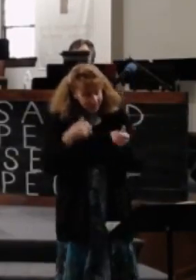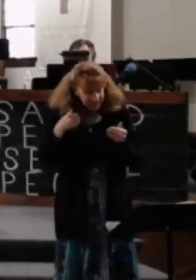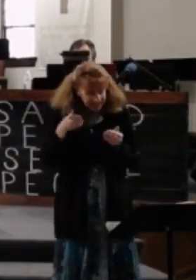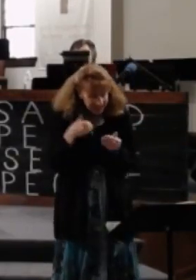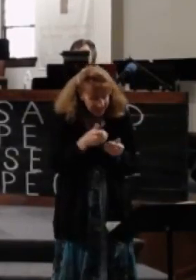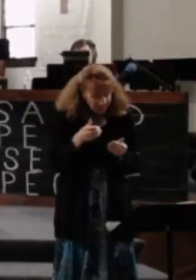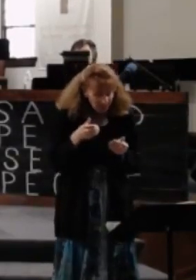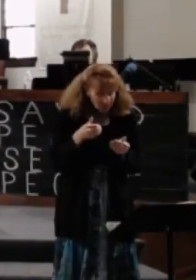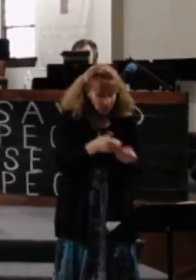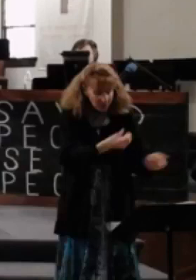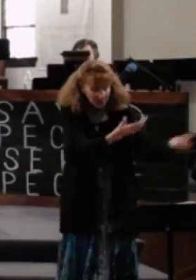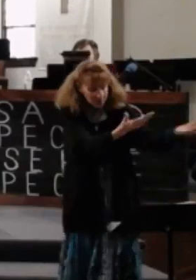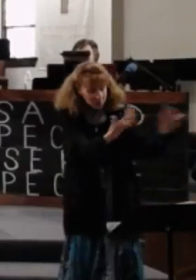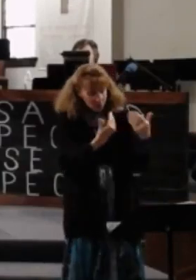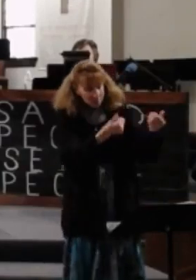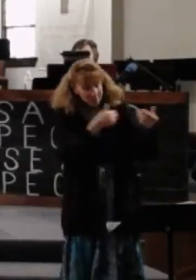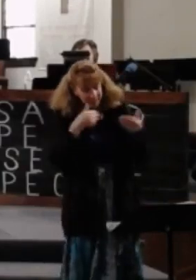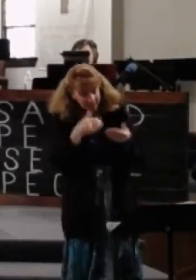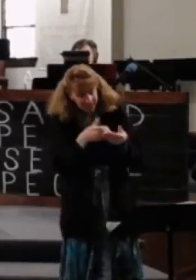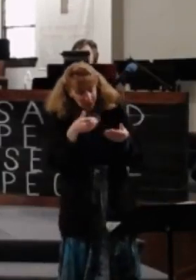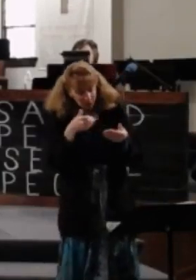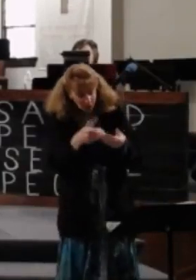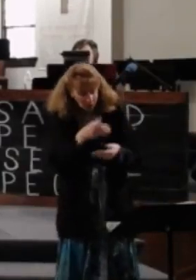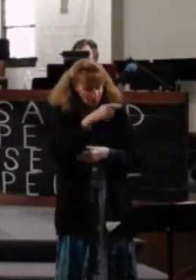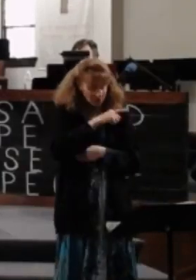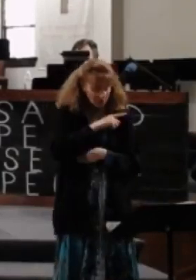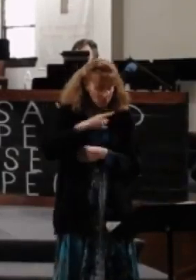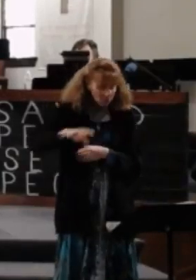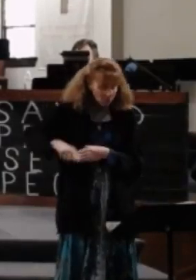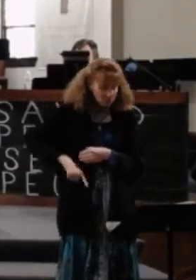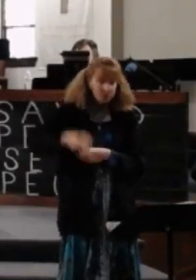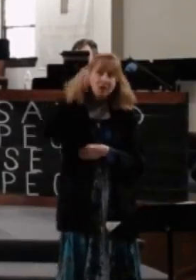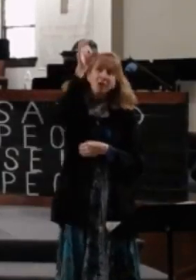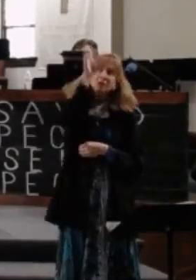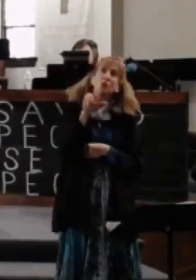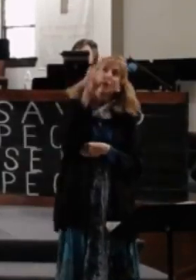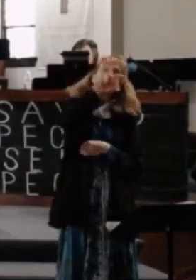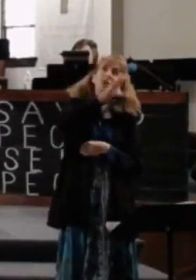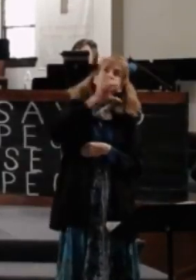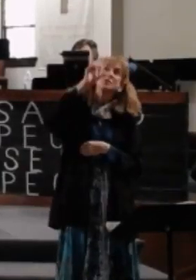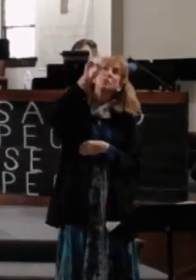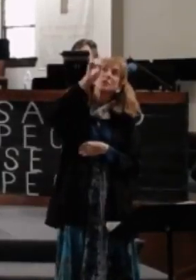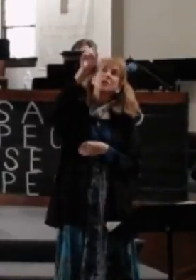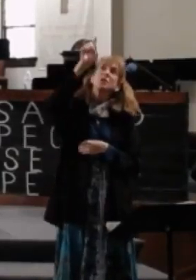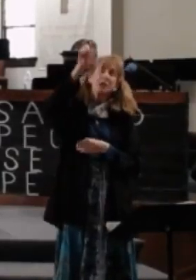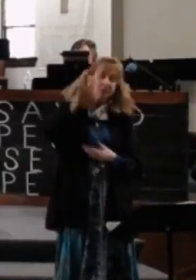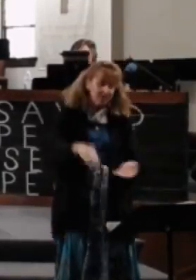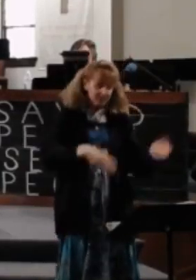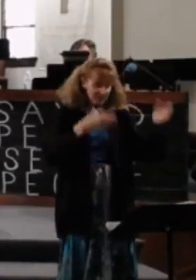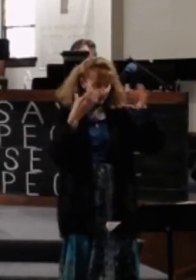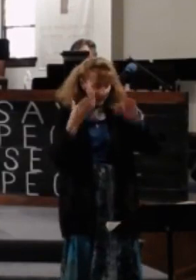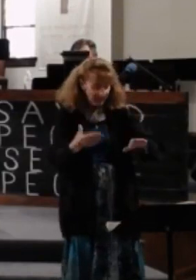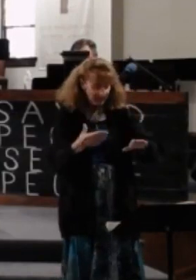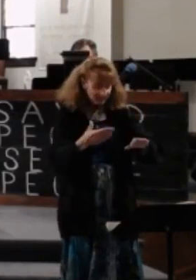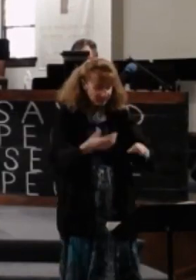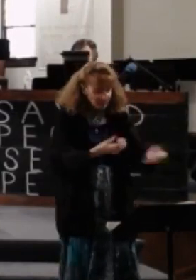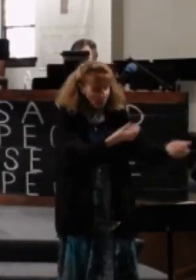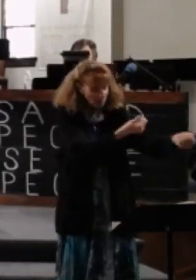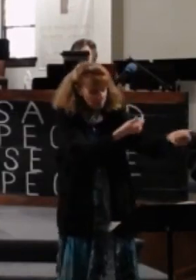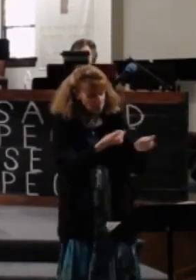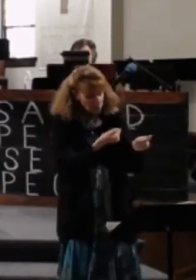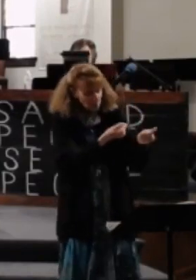nearer, nearer, blessed Lord, to the cross where thou hast died. Draw